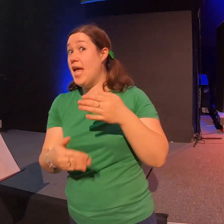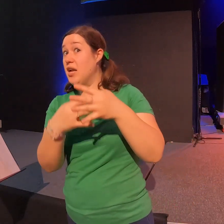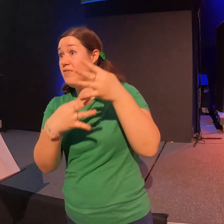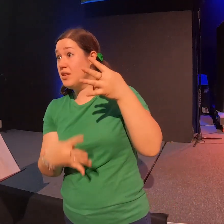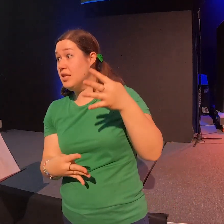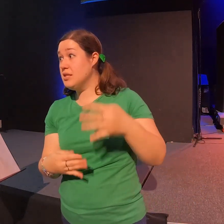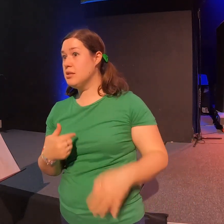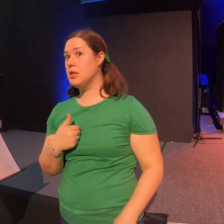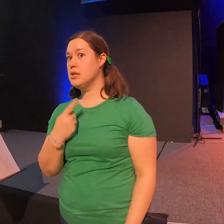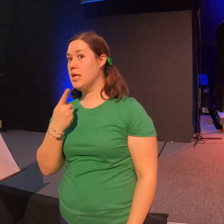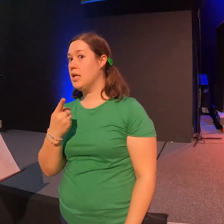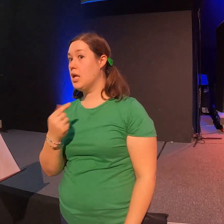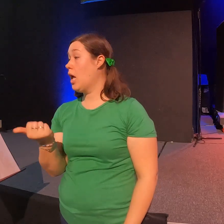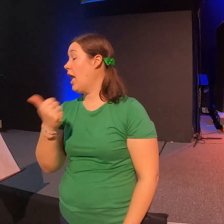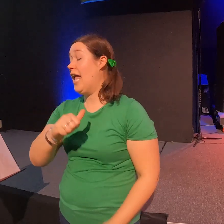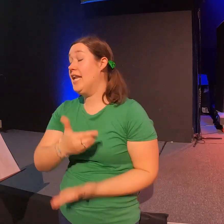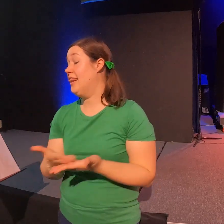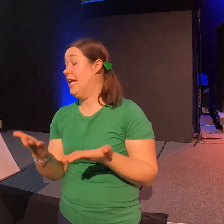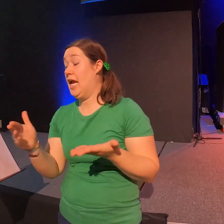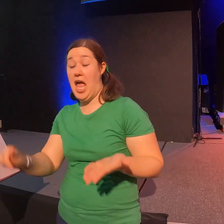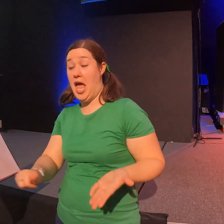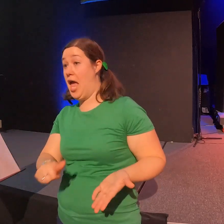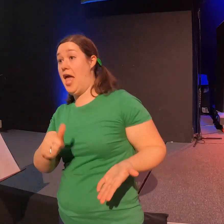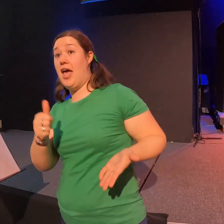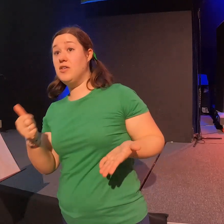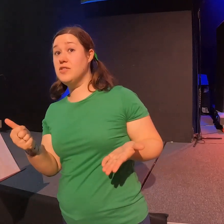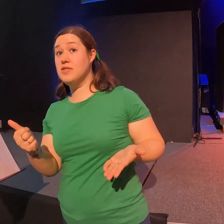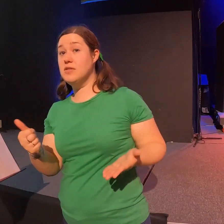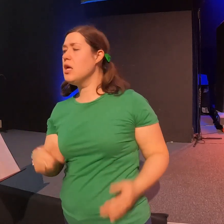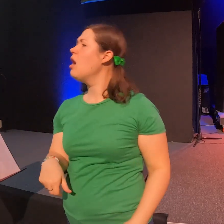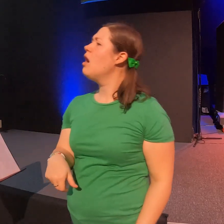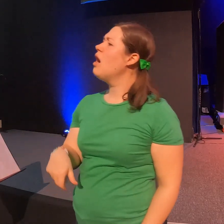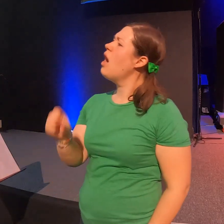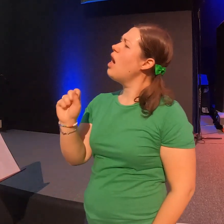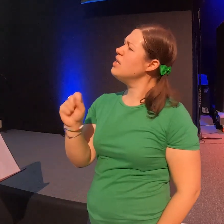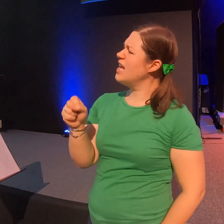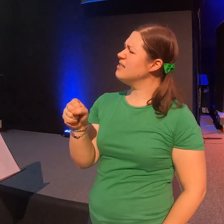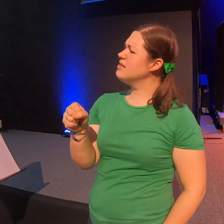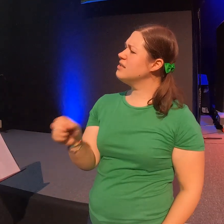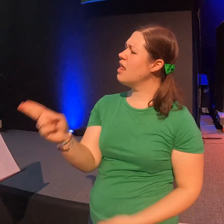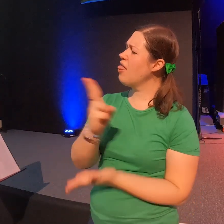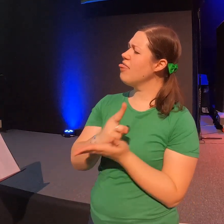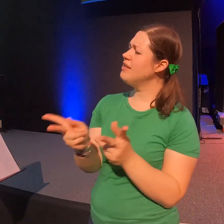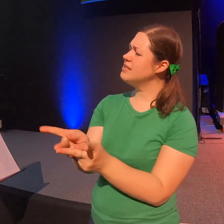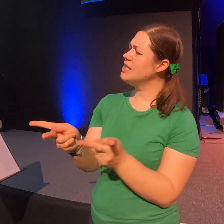else? And she said, yeah, the sanctuary should not be too cold.